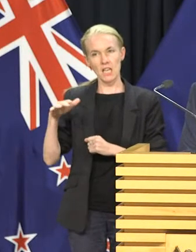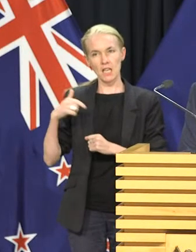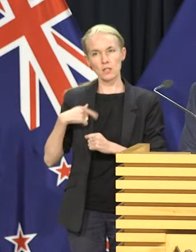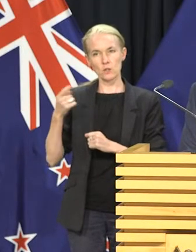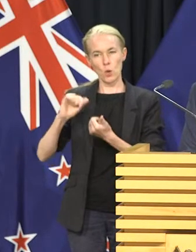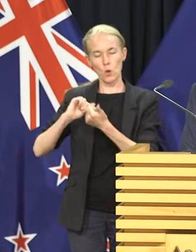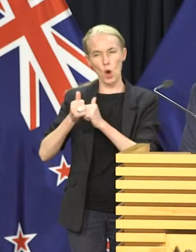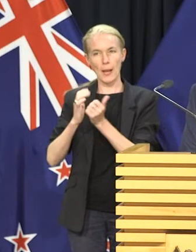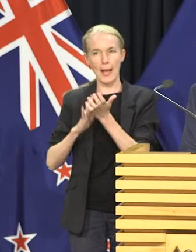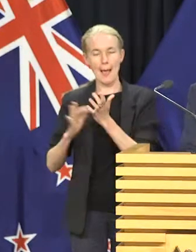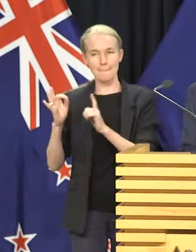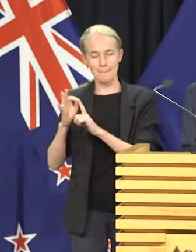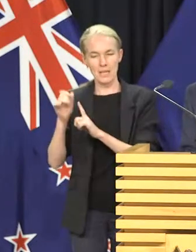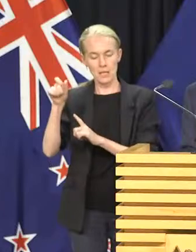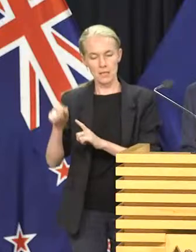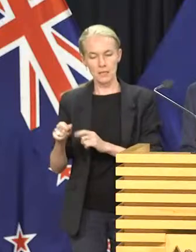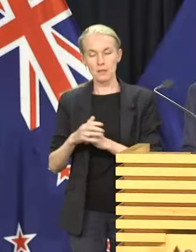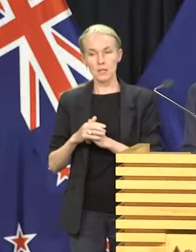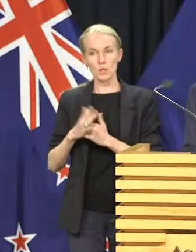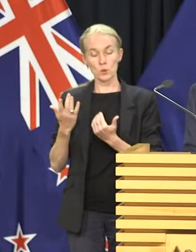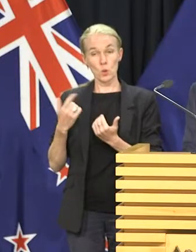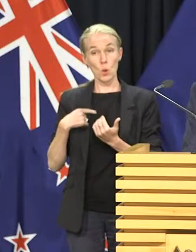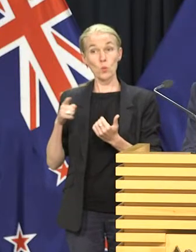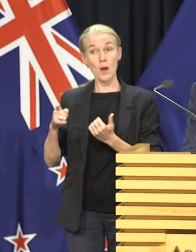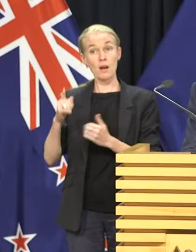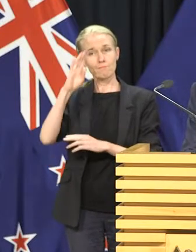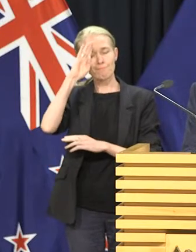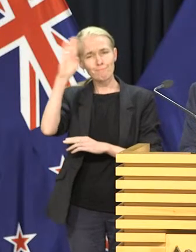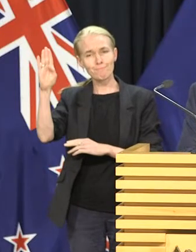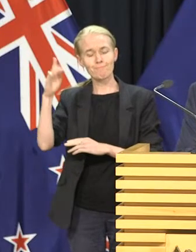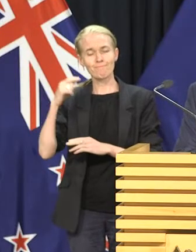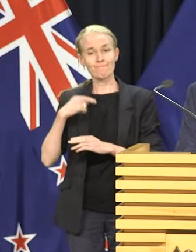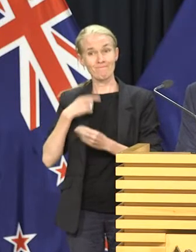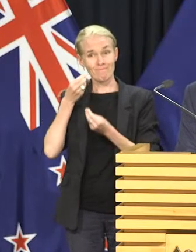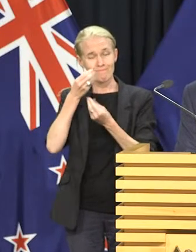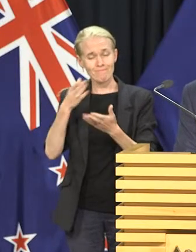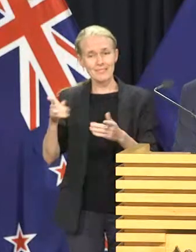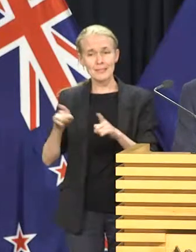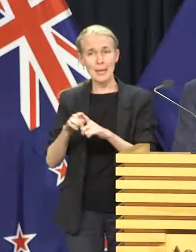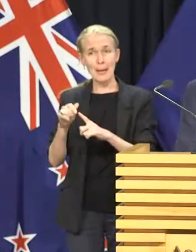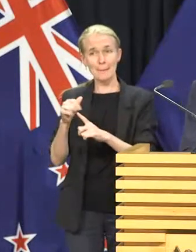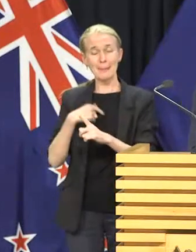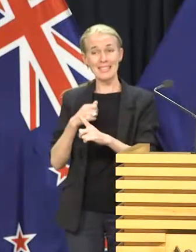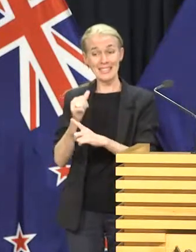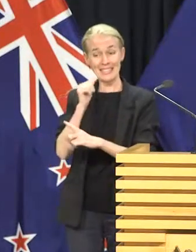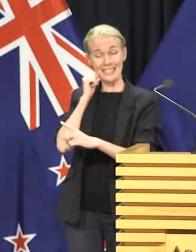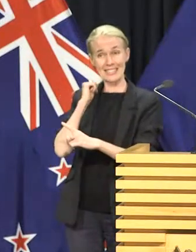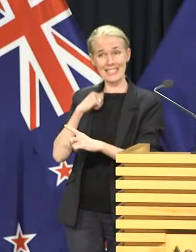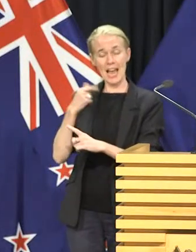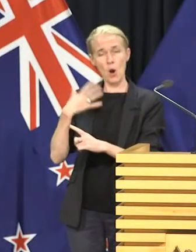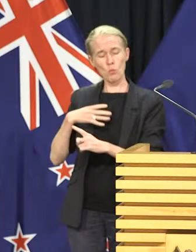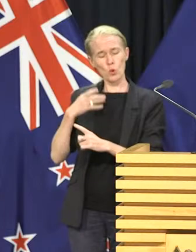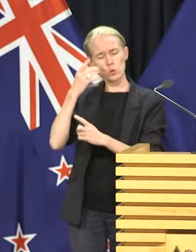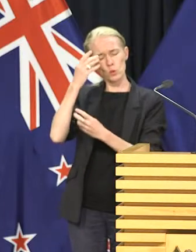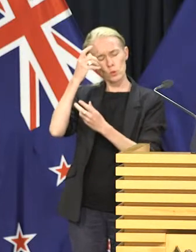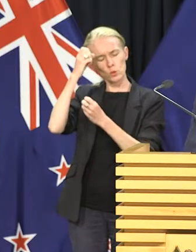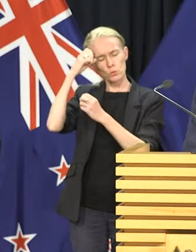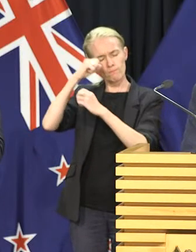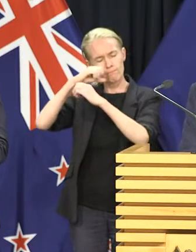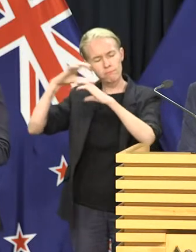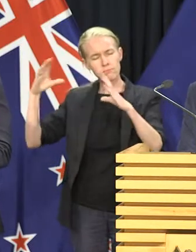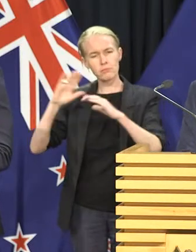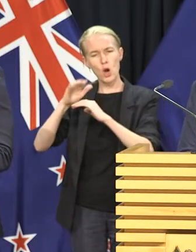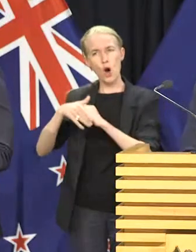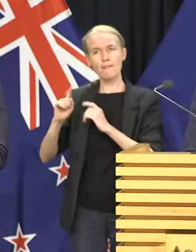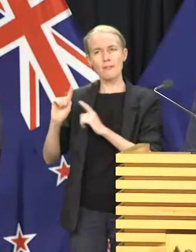everybody, and just as it was yesterday, our thoughts continue to remain with Minister Allen and her whānau during this time, and I wanted to express that up